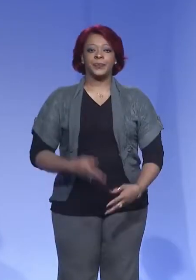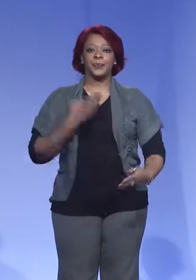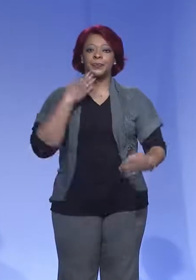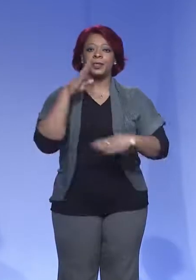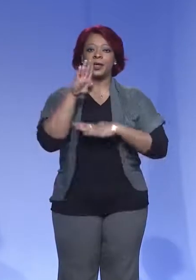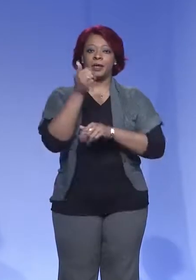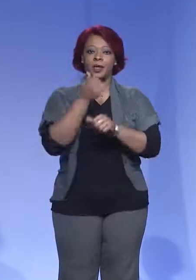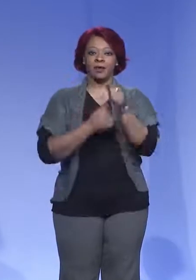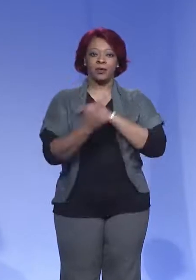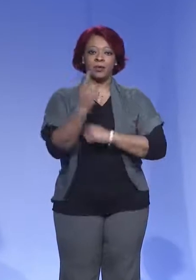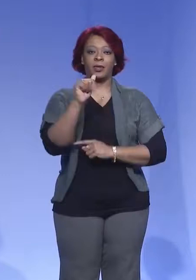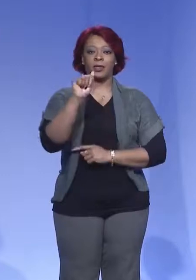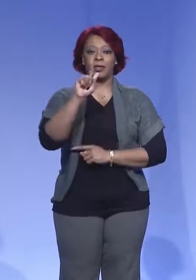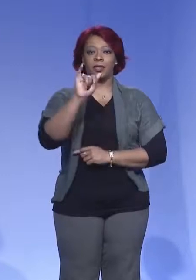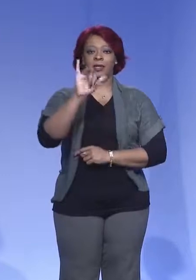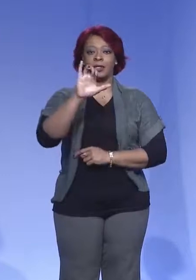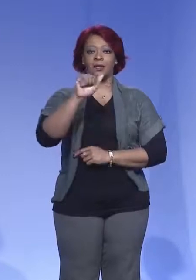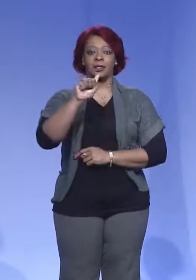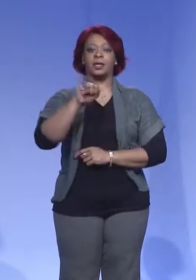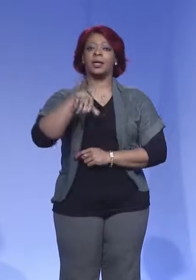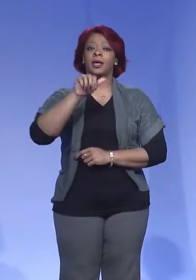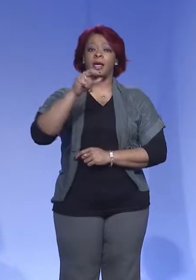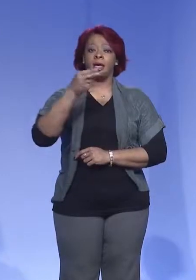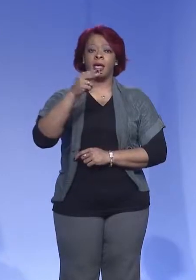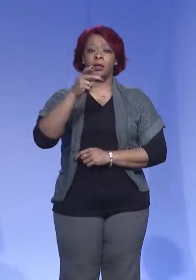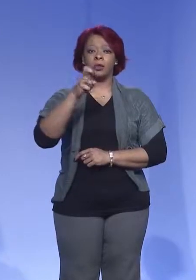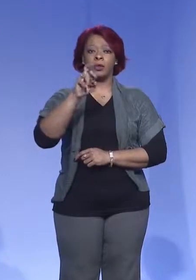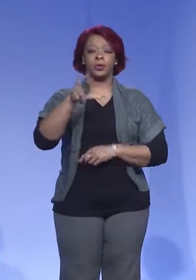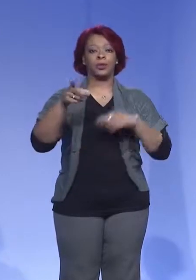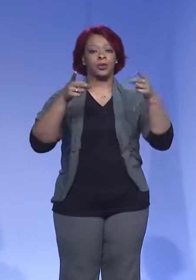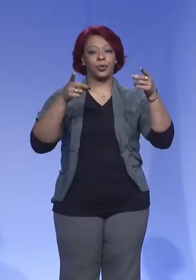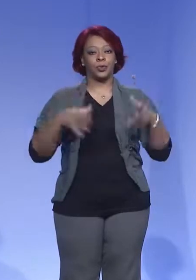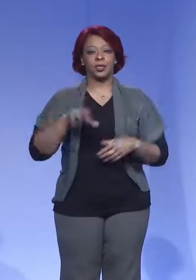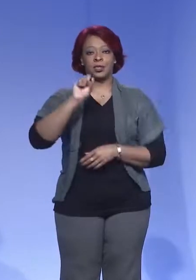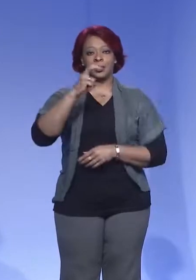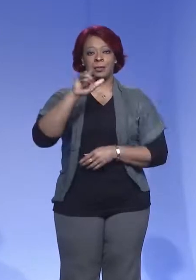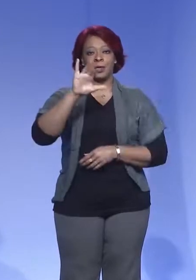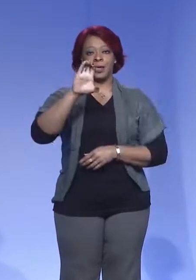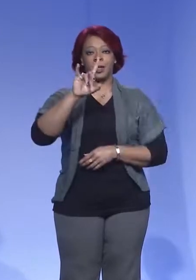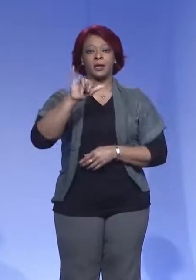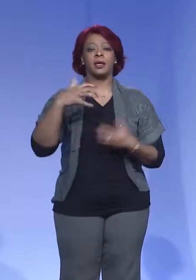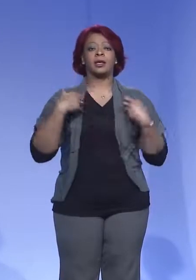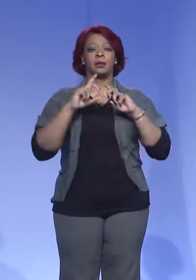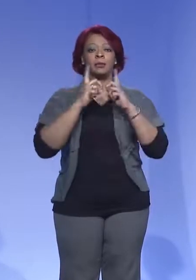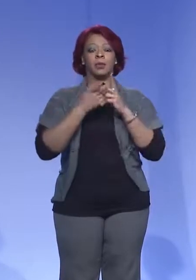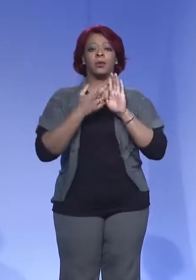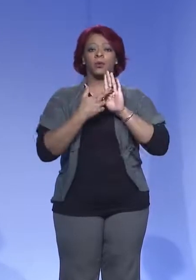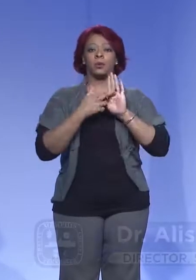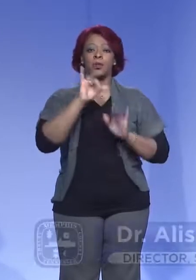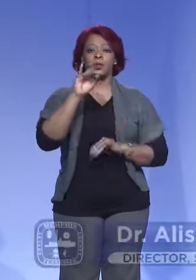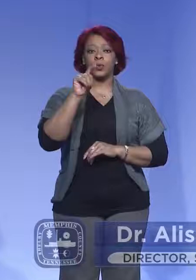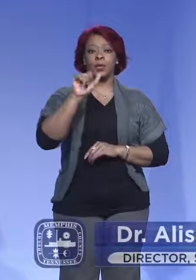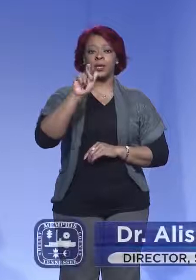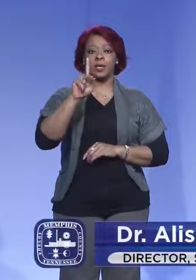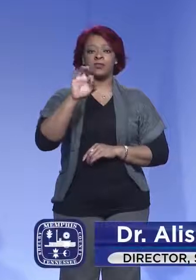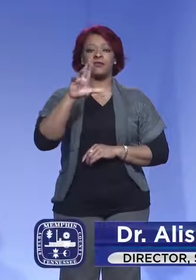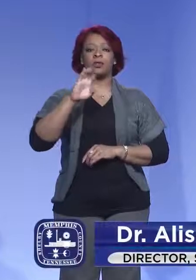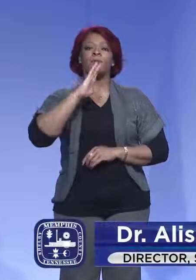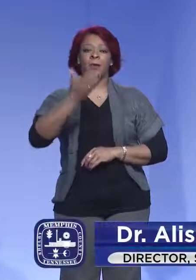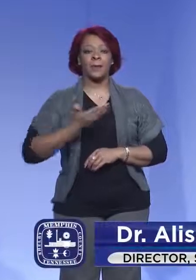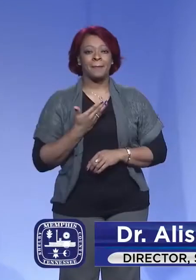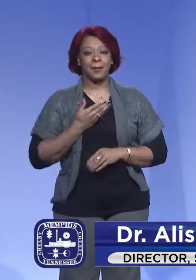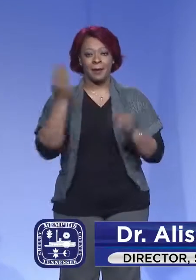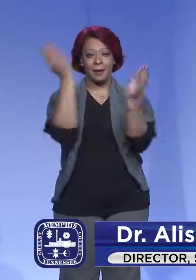Good afternoon, everyone. Alisa Haushalter, Director of the Shelby County Health Department. And on behalf of the Joint Task Force, I want to welcome you to